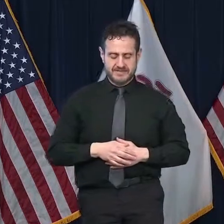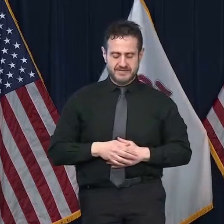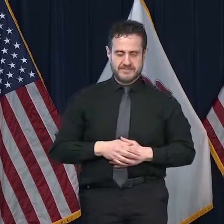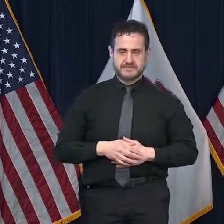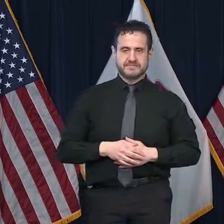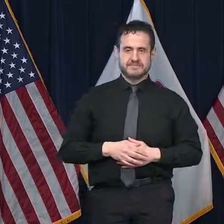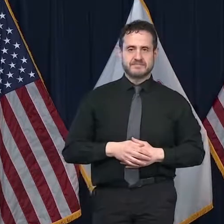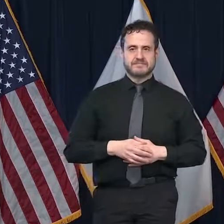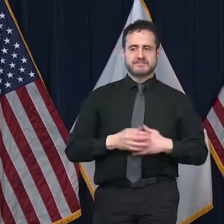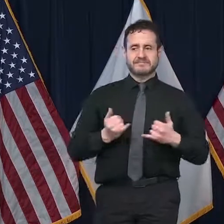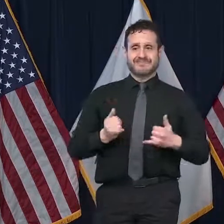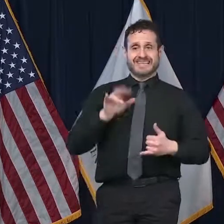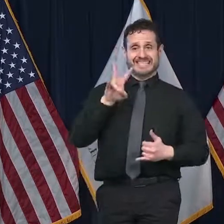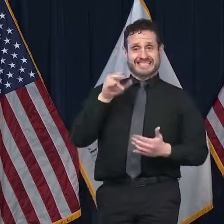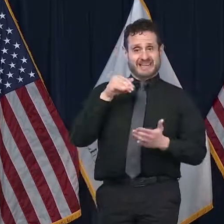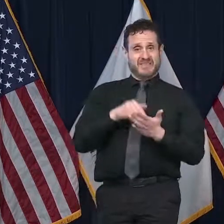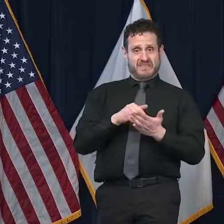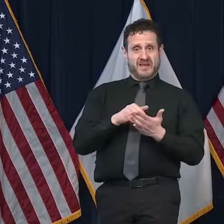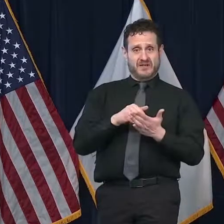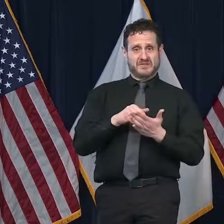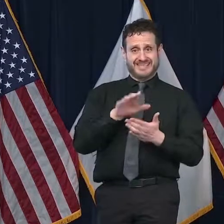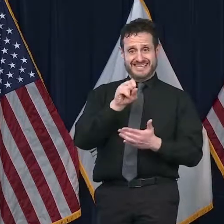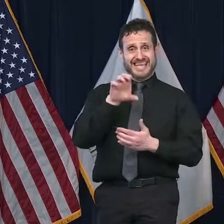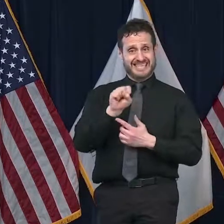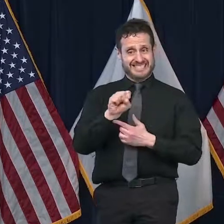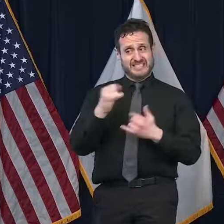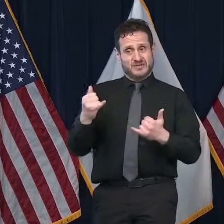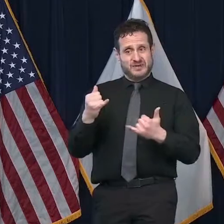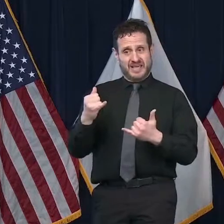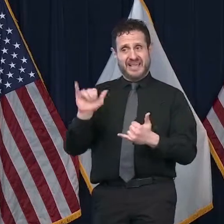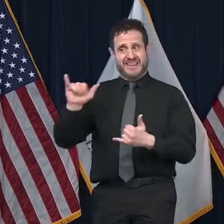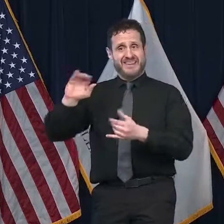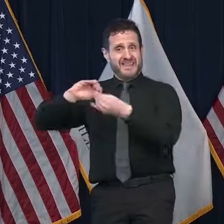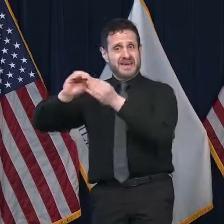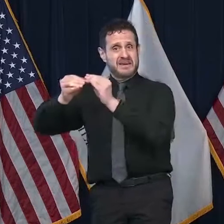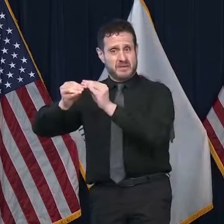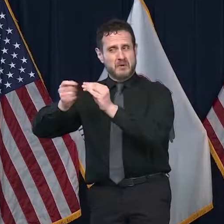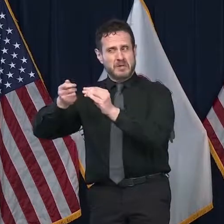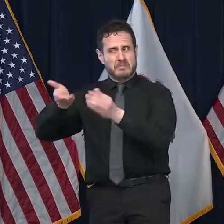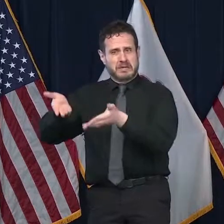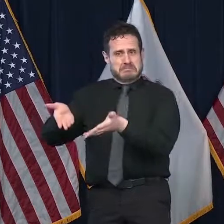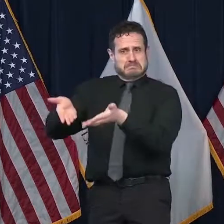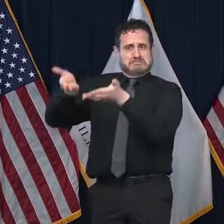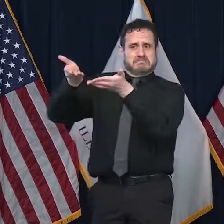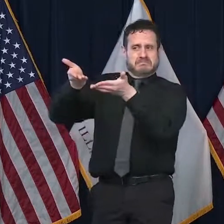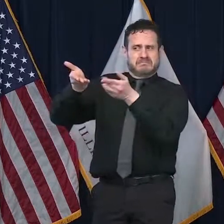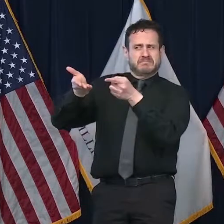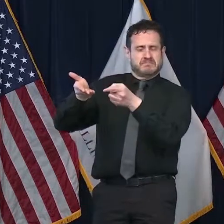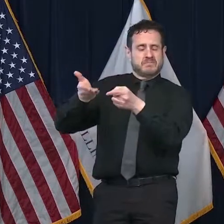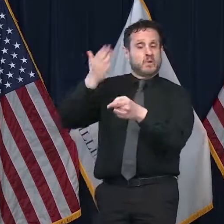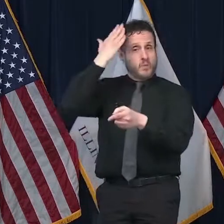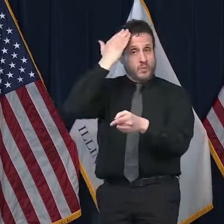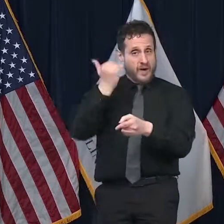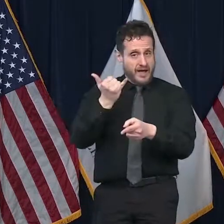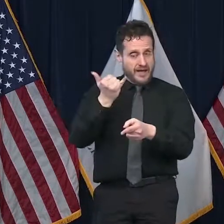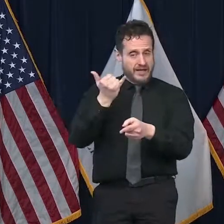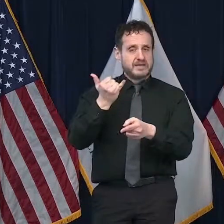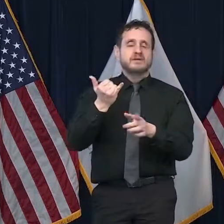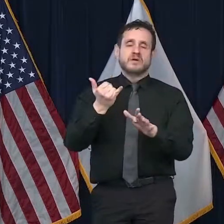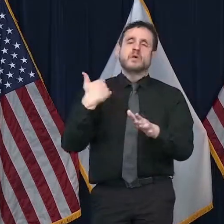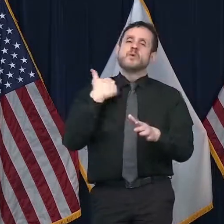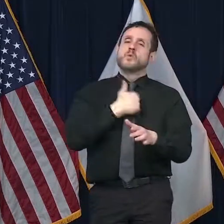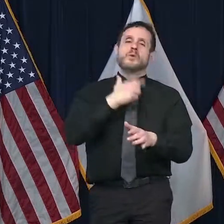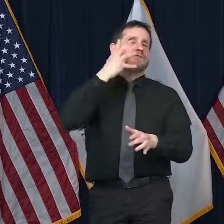cases today, that number, if you note, is slightly higher than what we've been seeing. And that is due to an